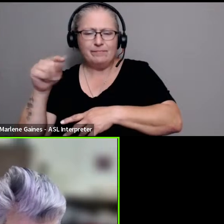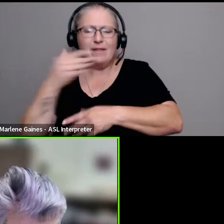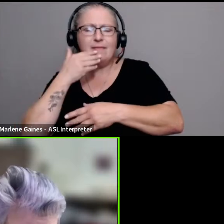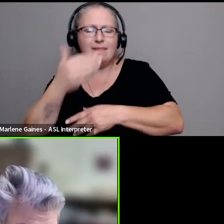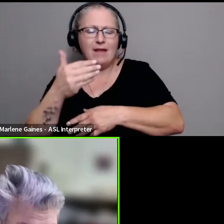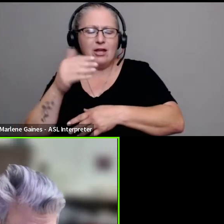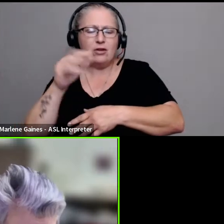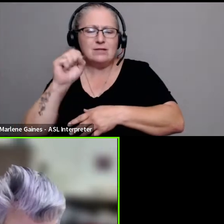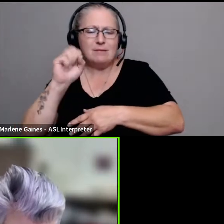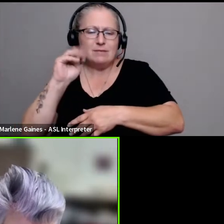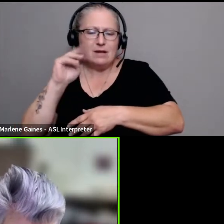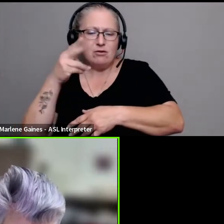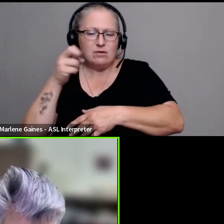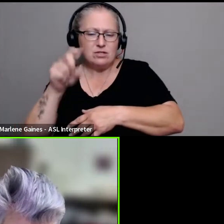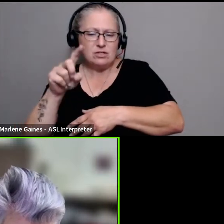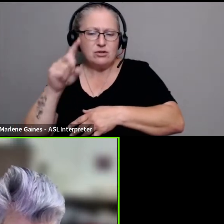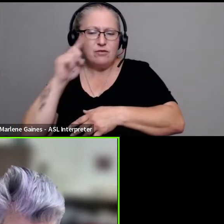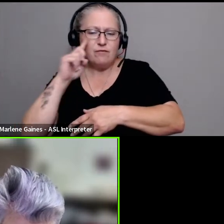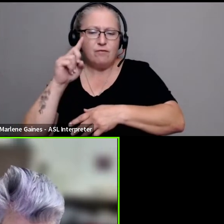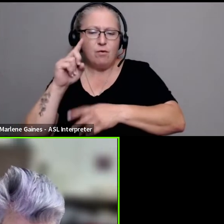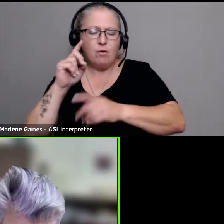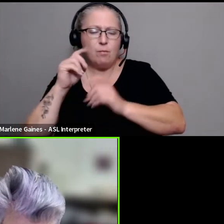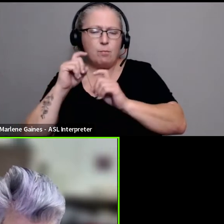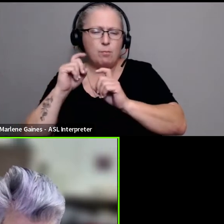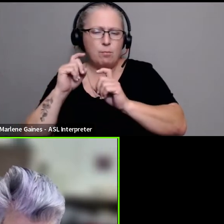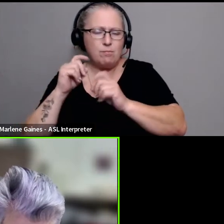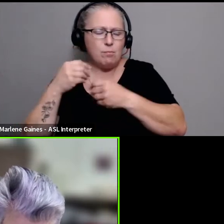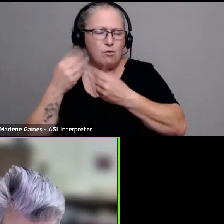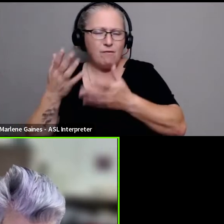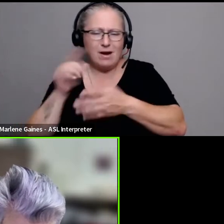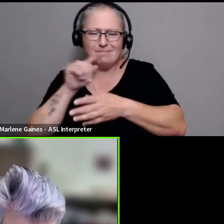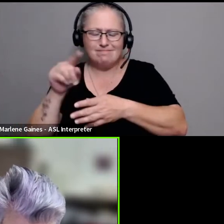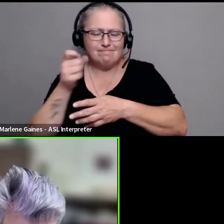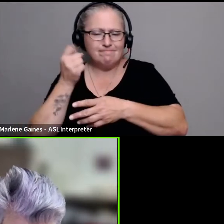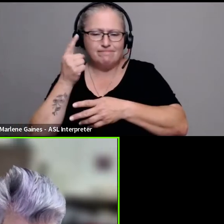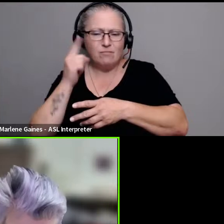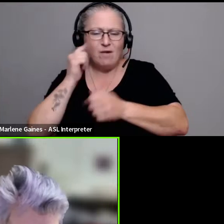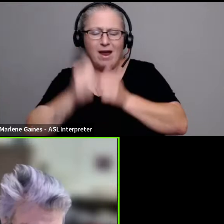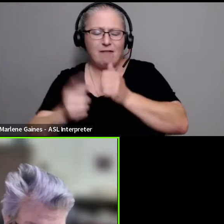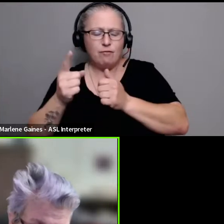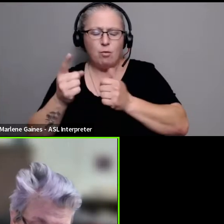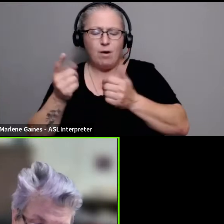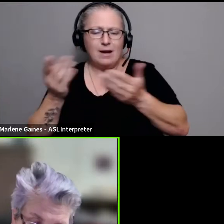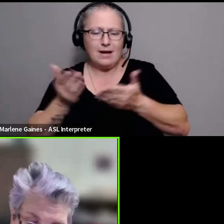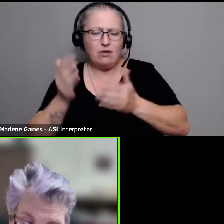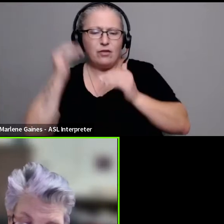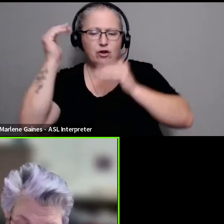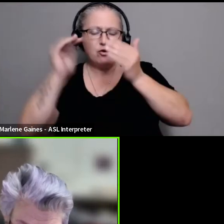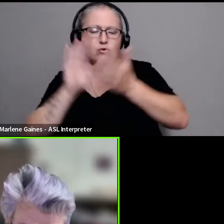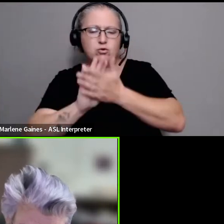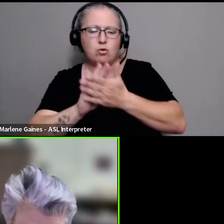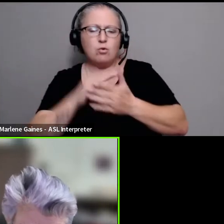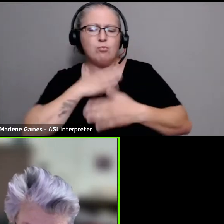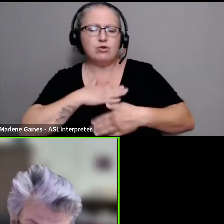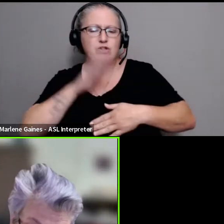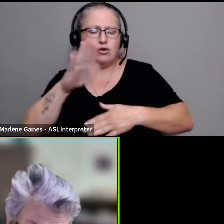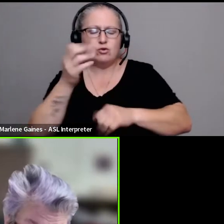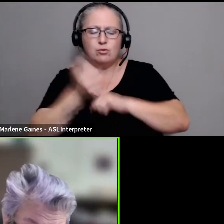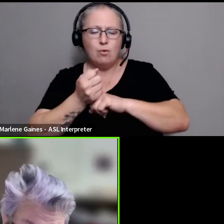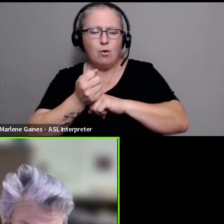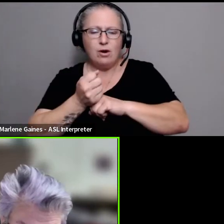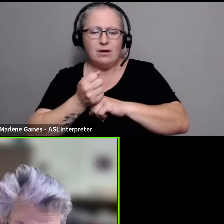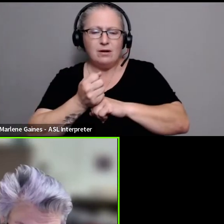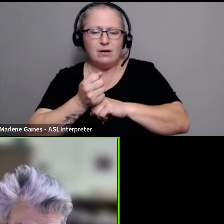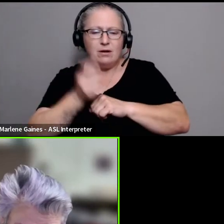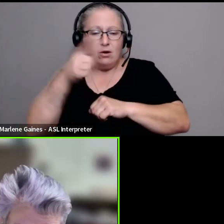District providing accounts for Magic School AI for everyone here at the adult school. We appreciate the support. Did